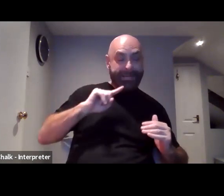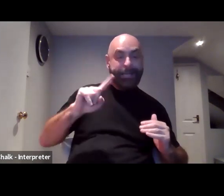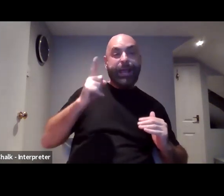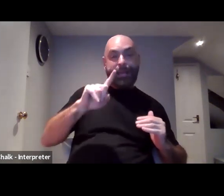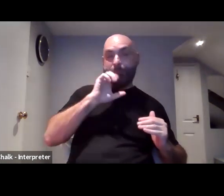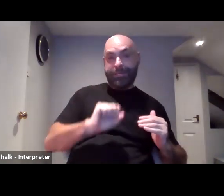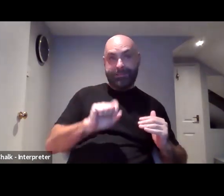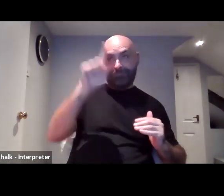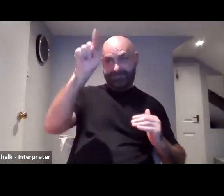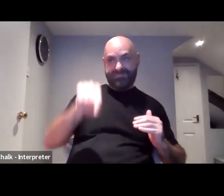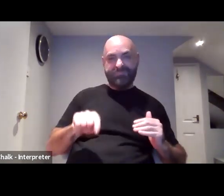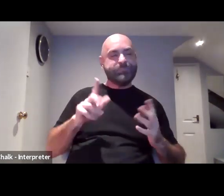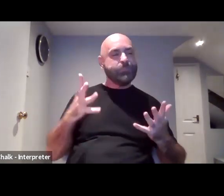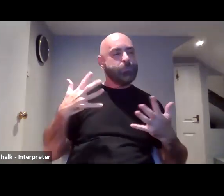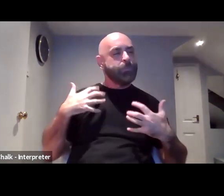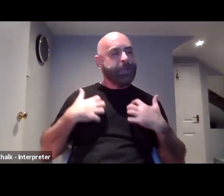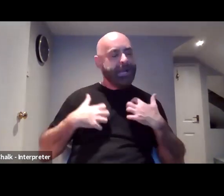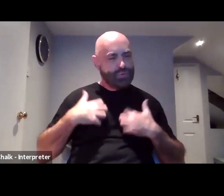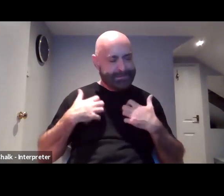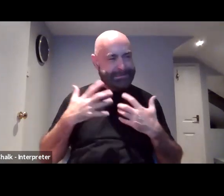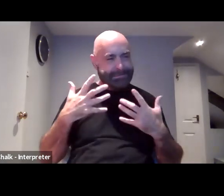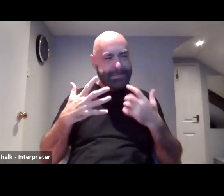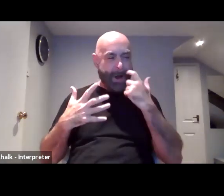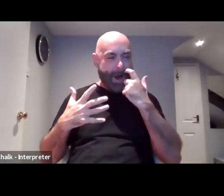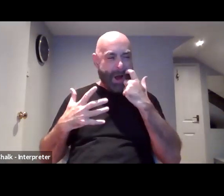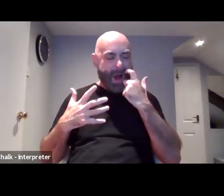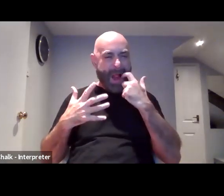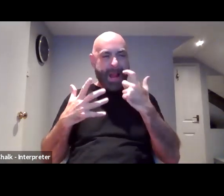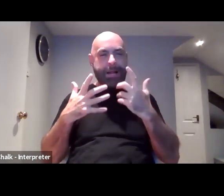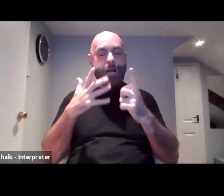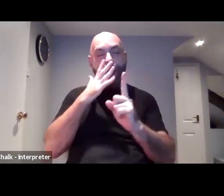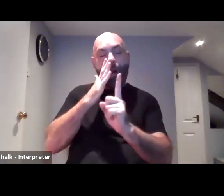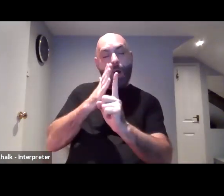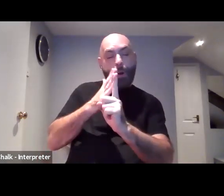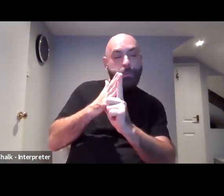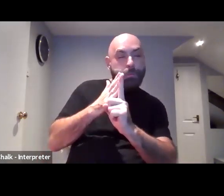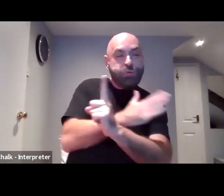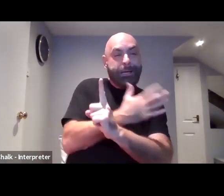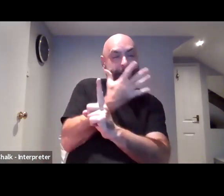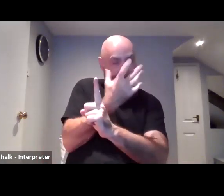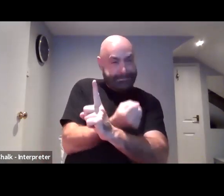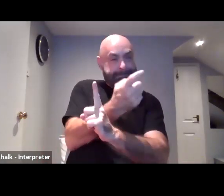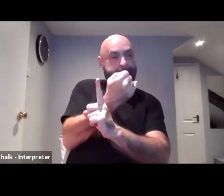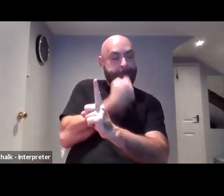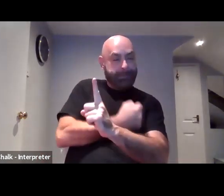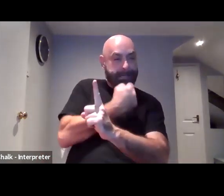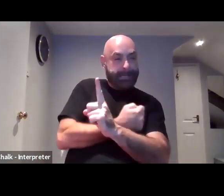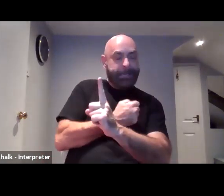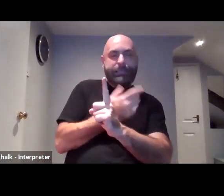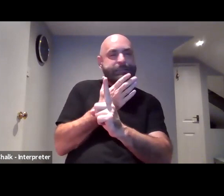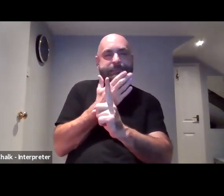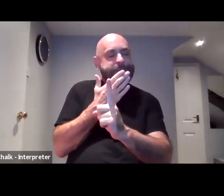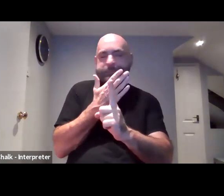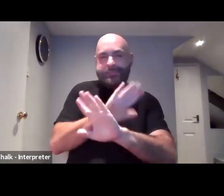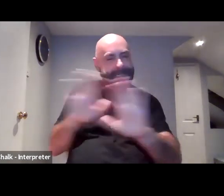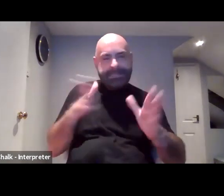in men. Interestingly, adjusting for pre-existing medical conditions doesn't